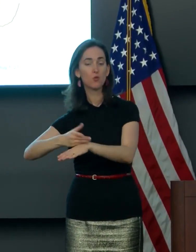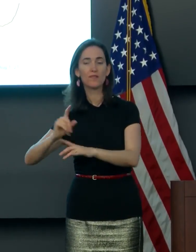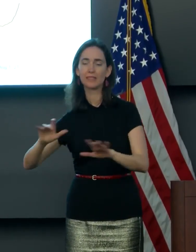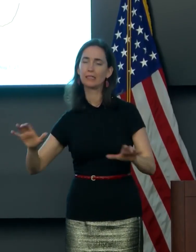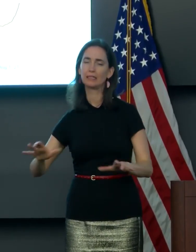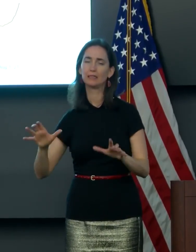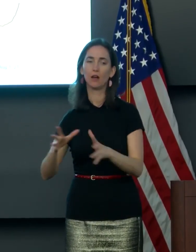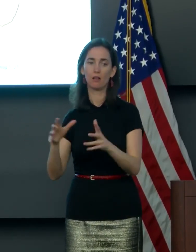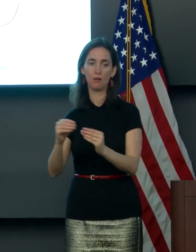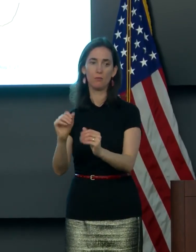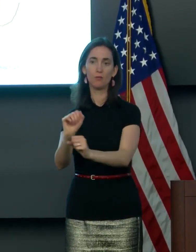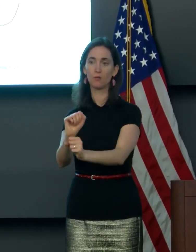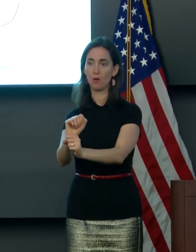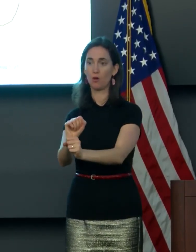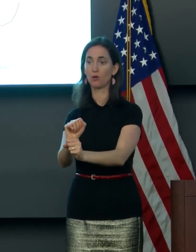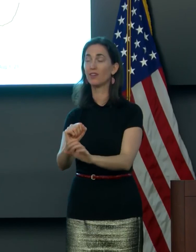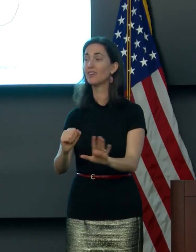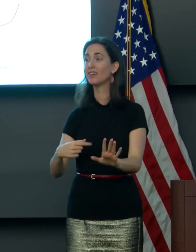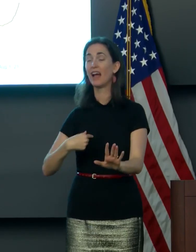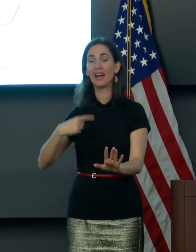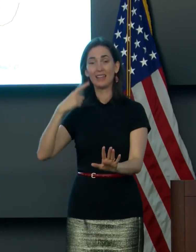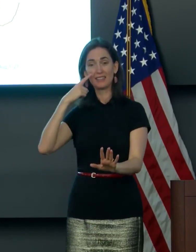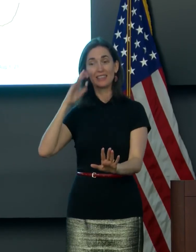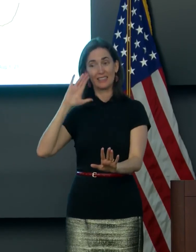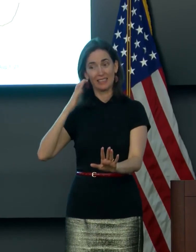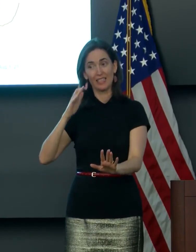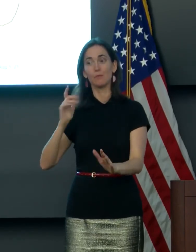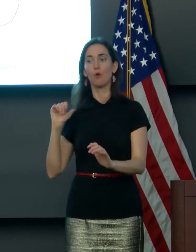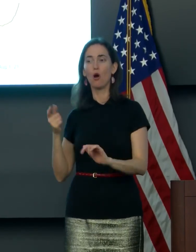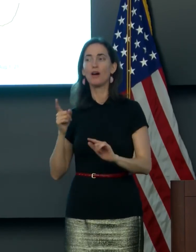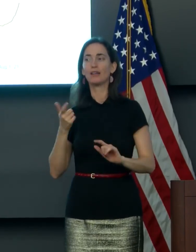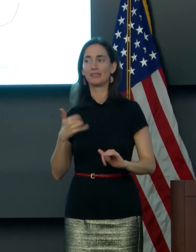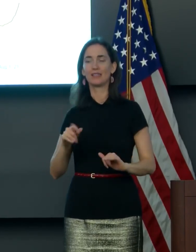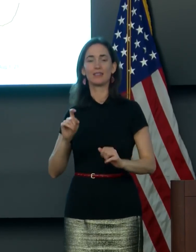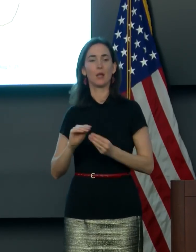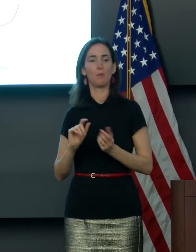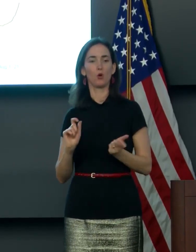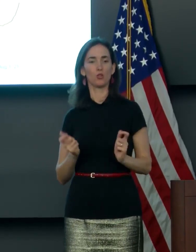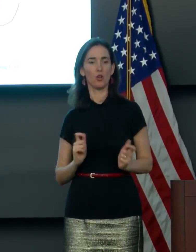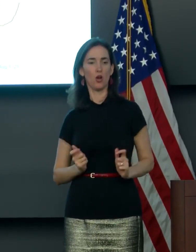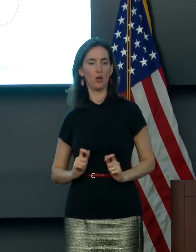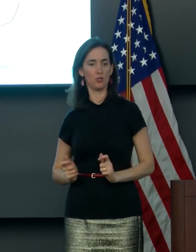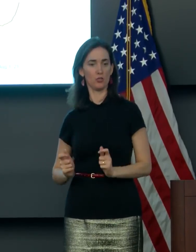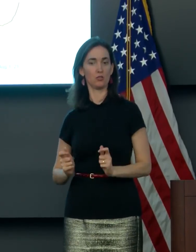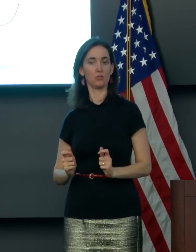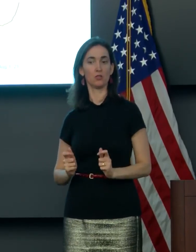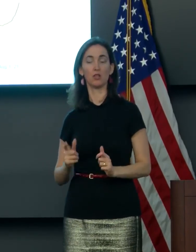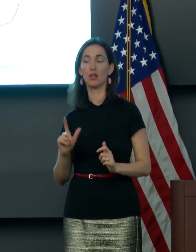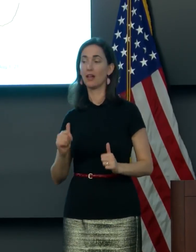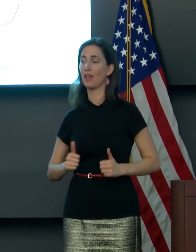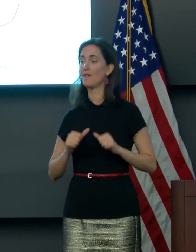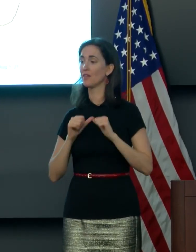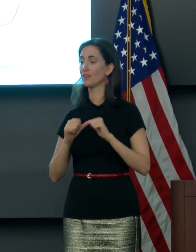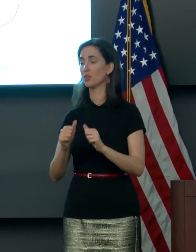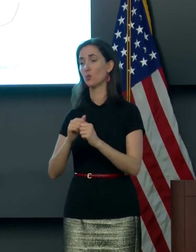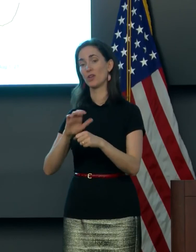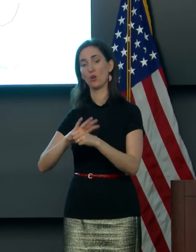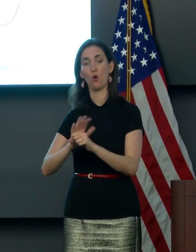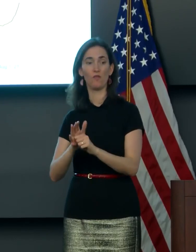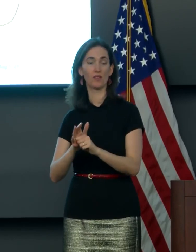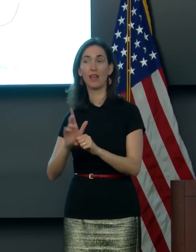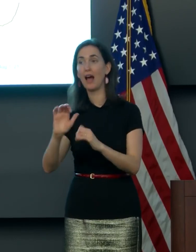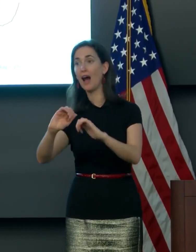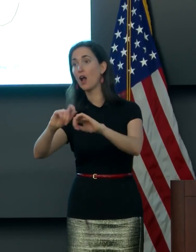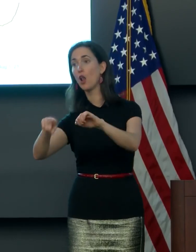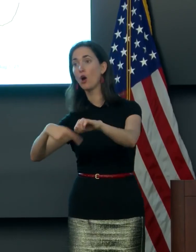that we're going to all have to make adjustments in order to live with COVID for some